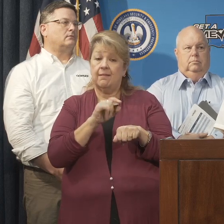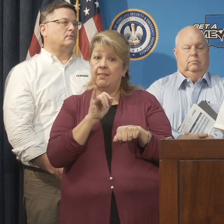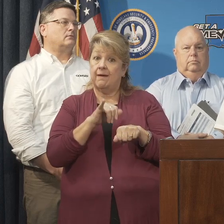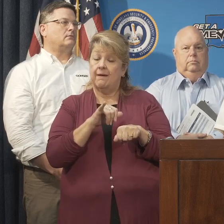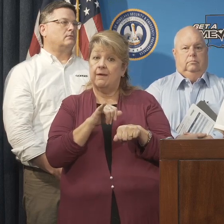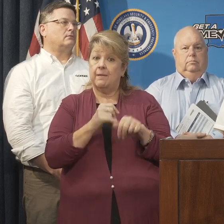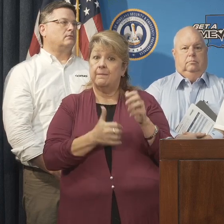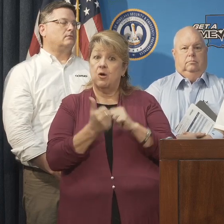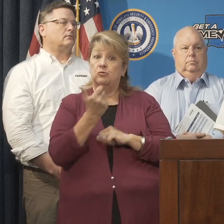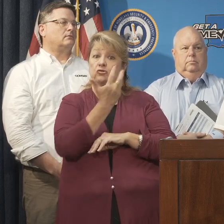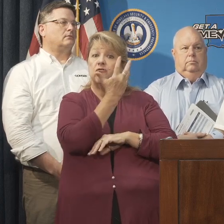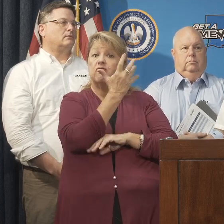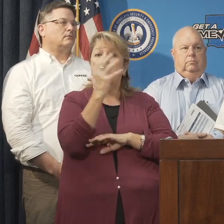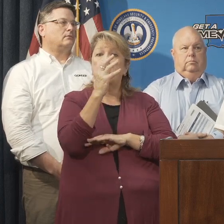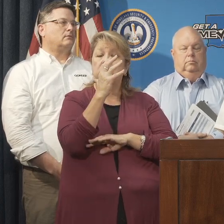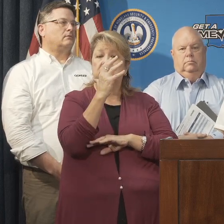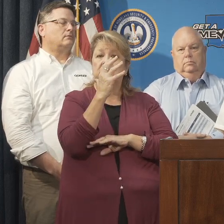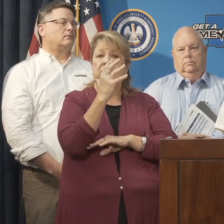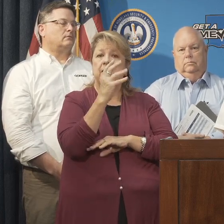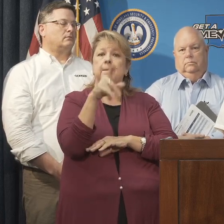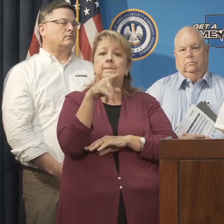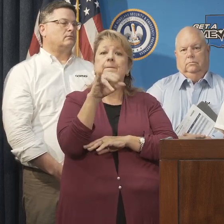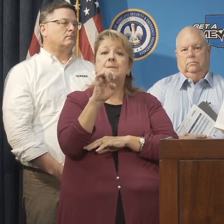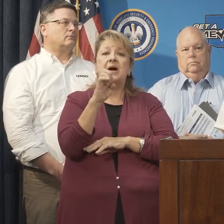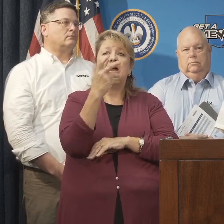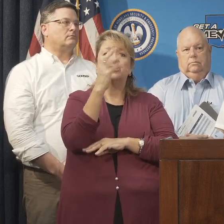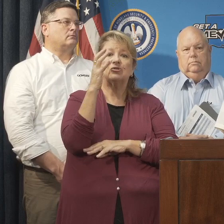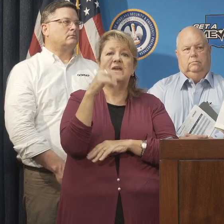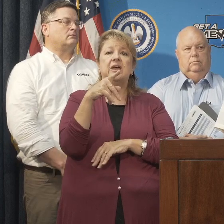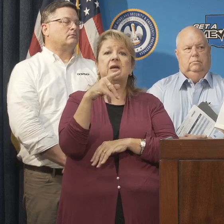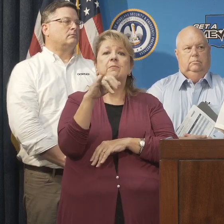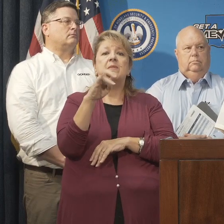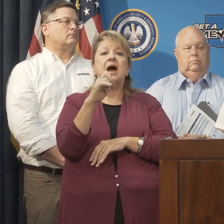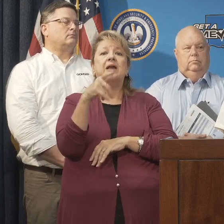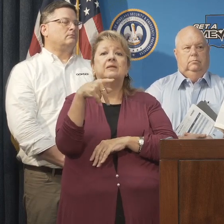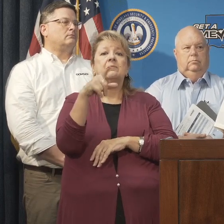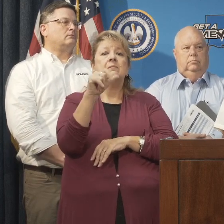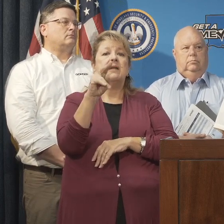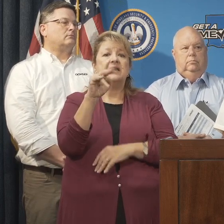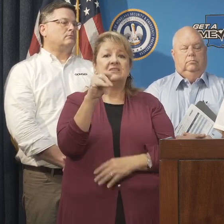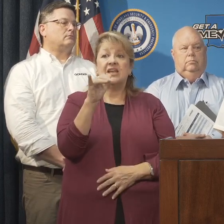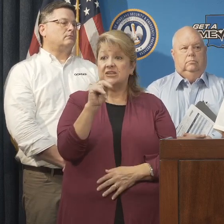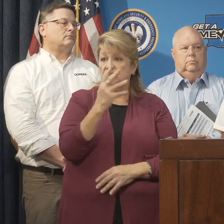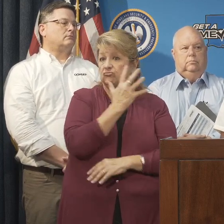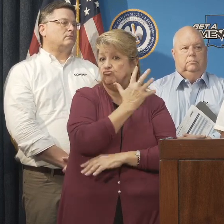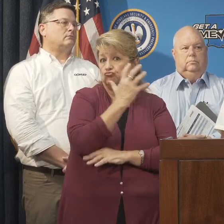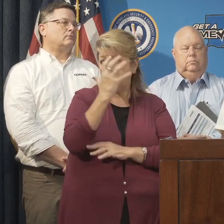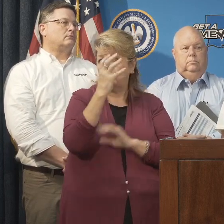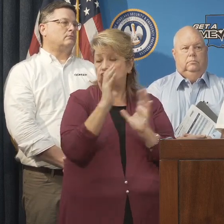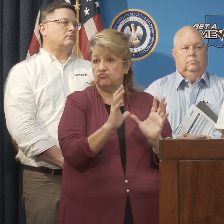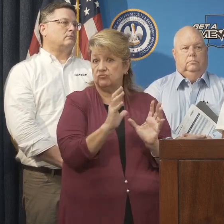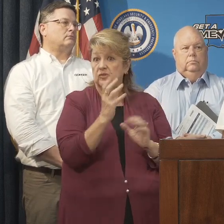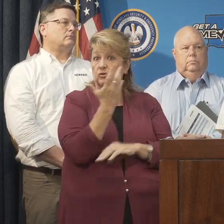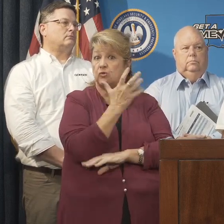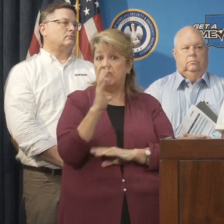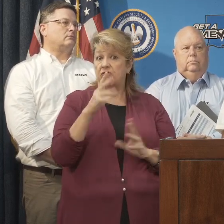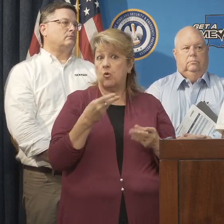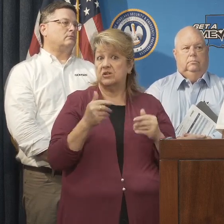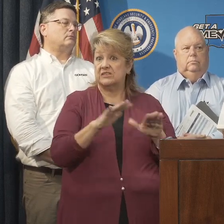predominantly forest land, pine trees, pine plantations, and so forth. And